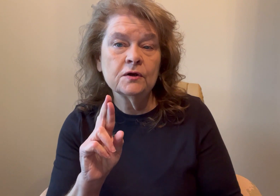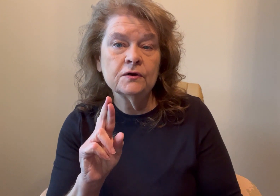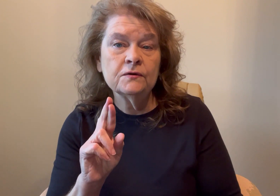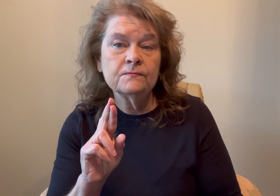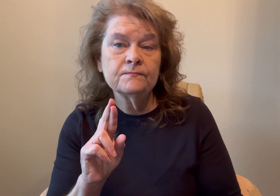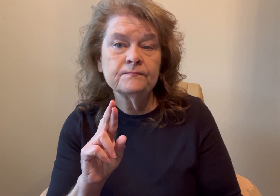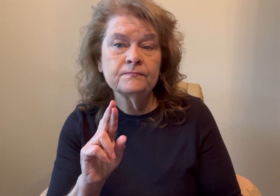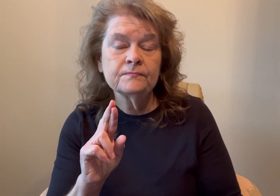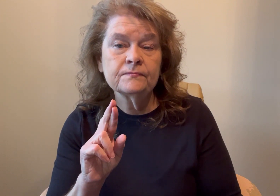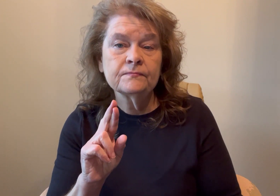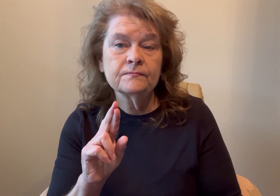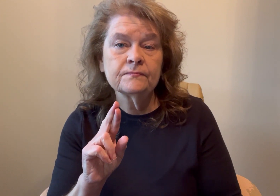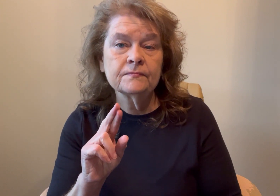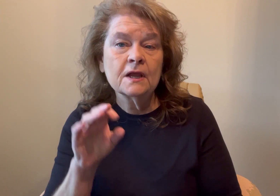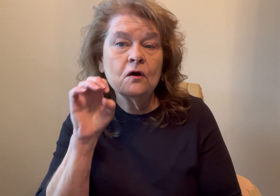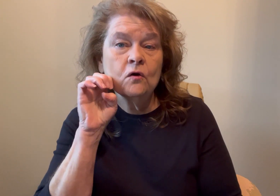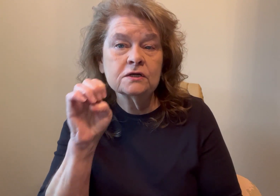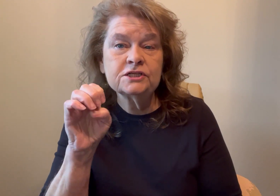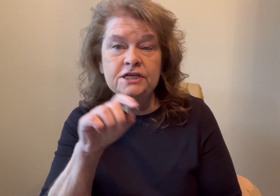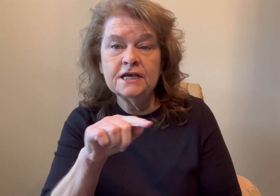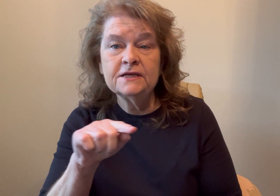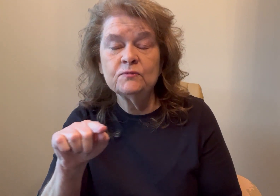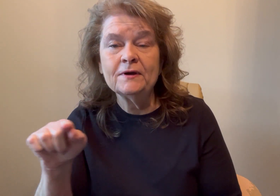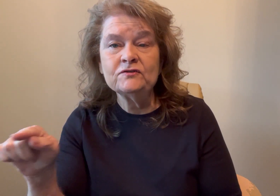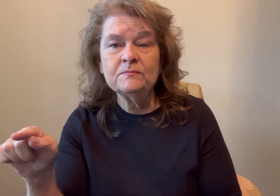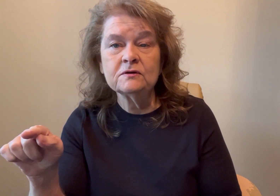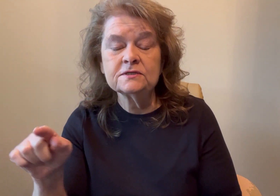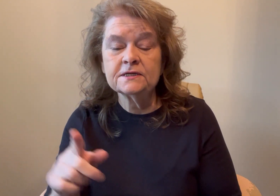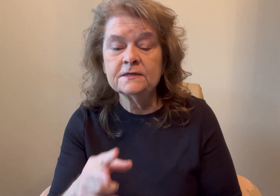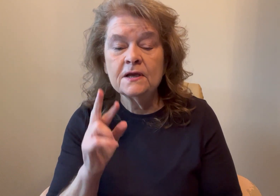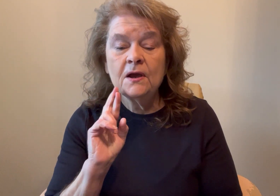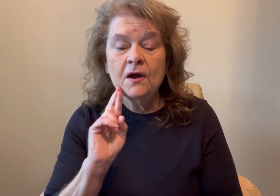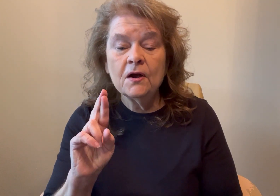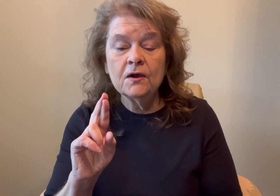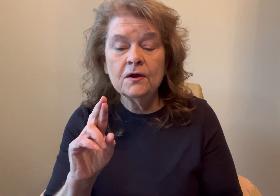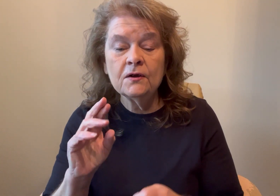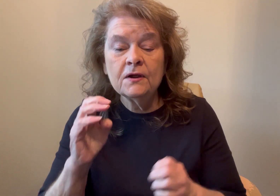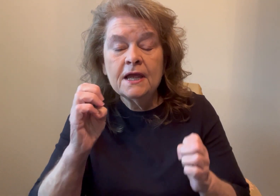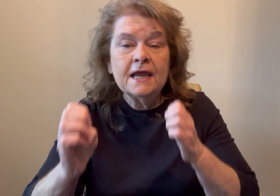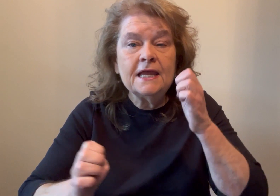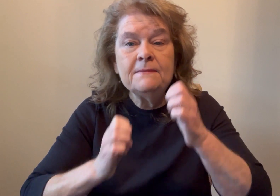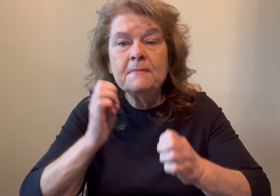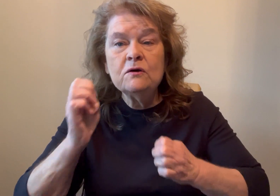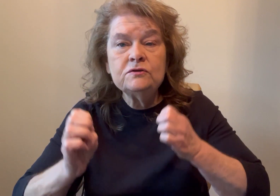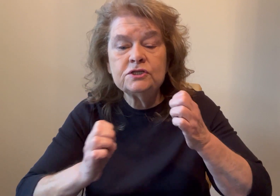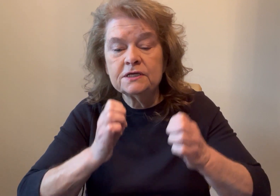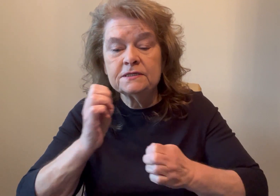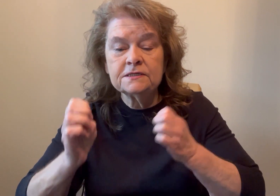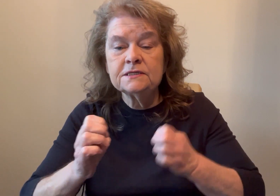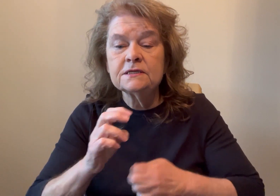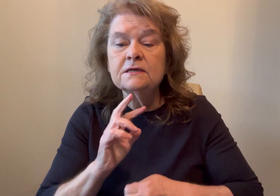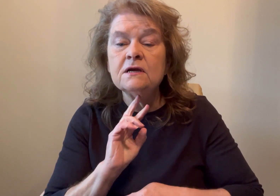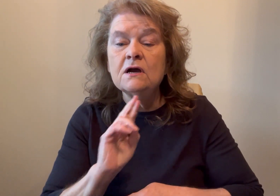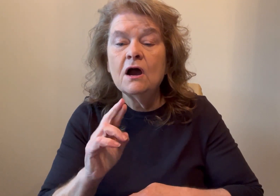her, or she, and point to a person, her emotions